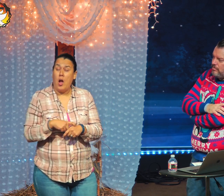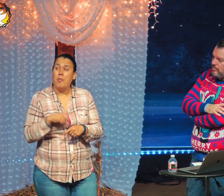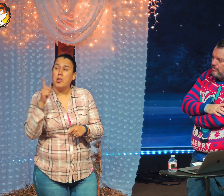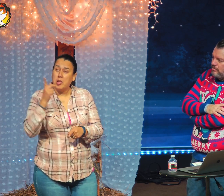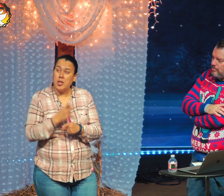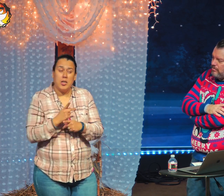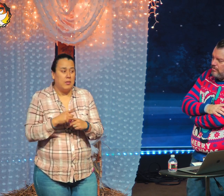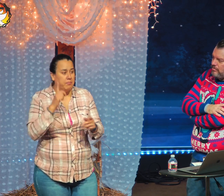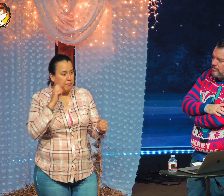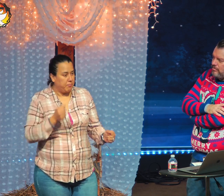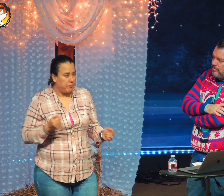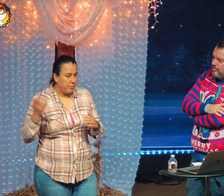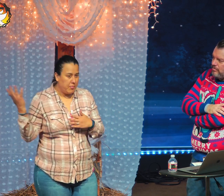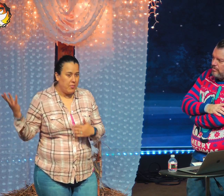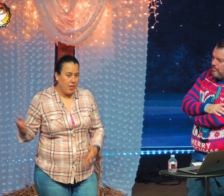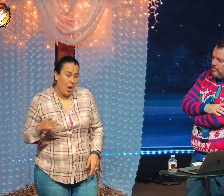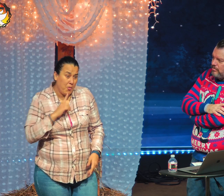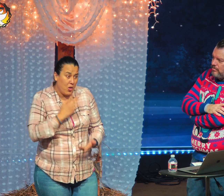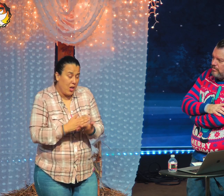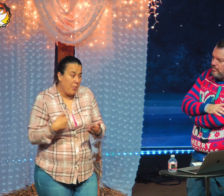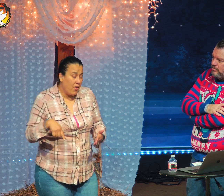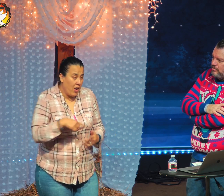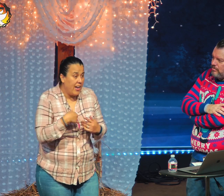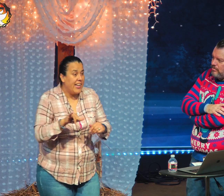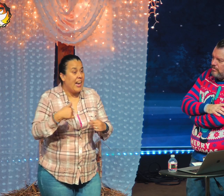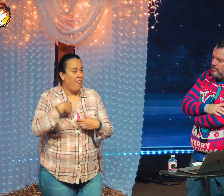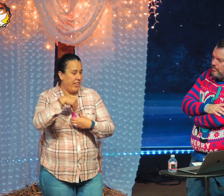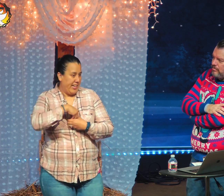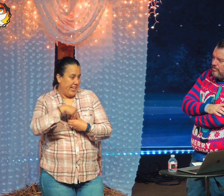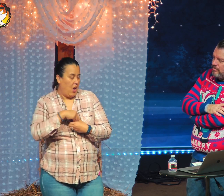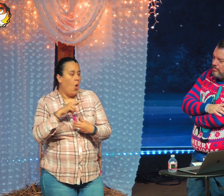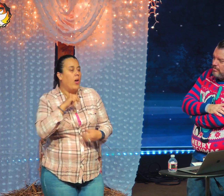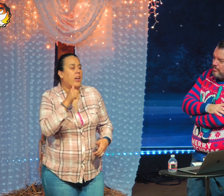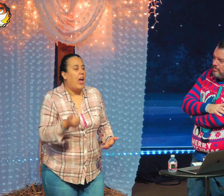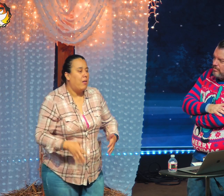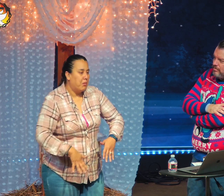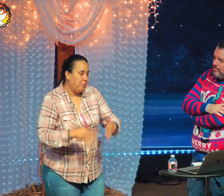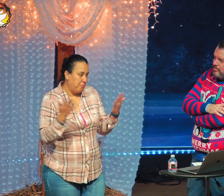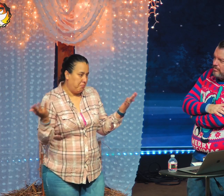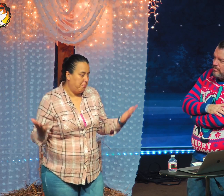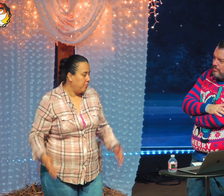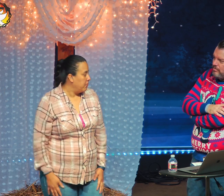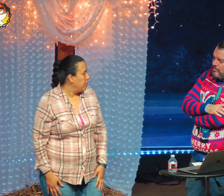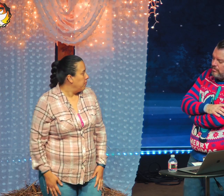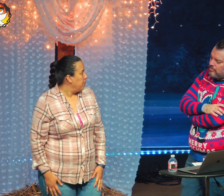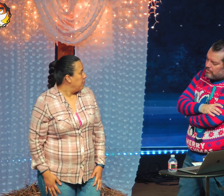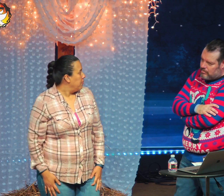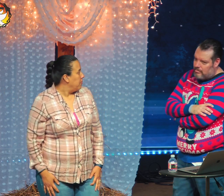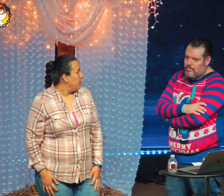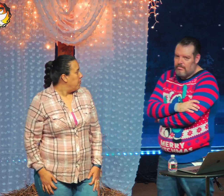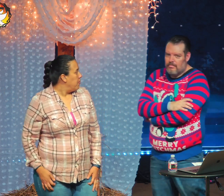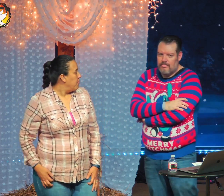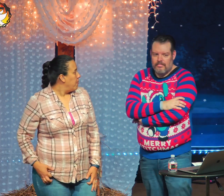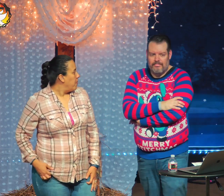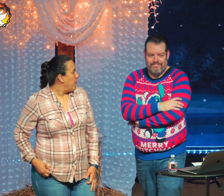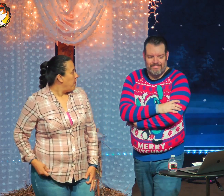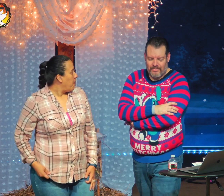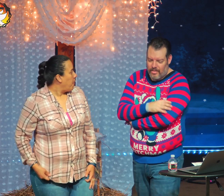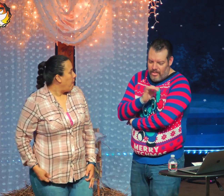that we need to be able to forgive and show love. Whatever scars that we have, when someone's hurt us, it doesn't matter. We need to be able to